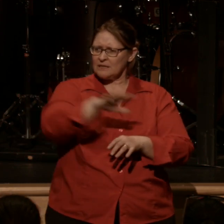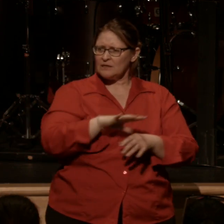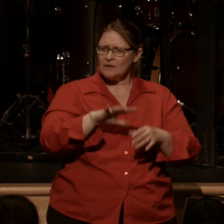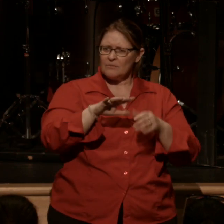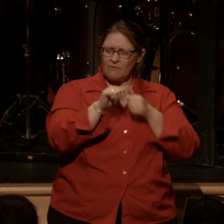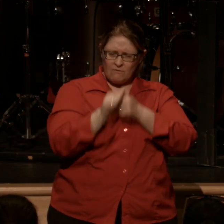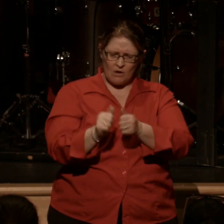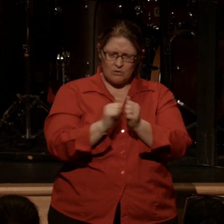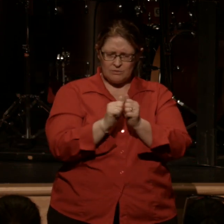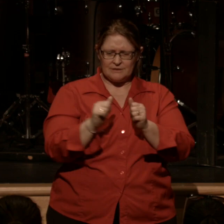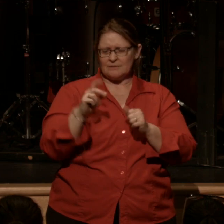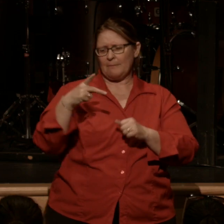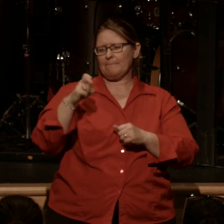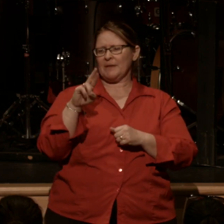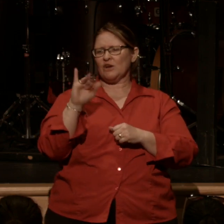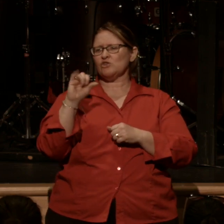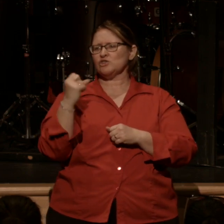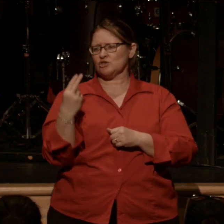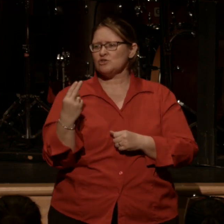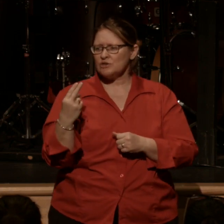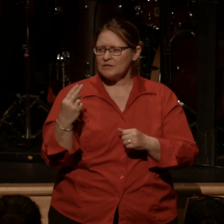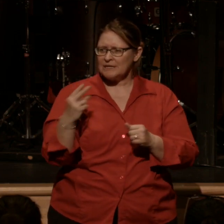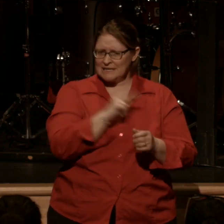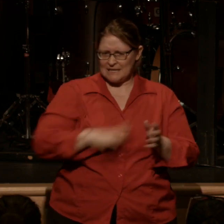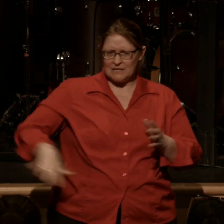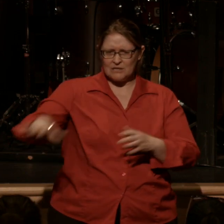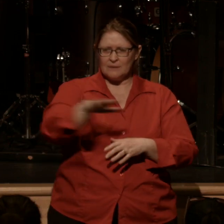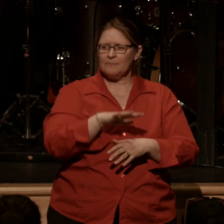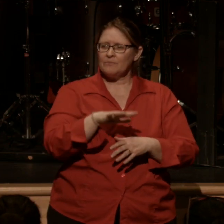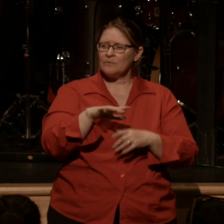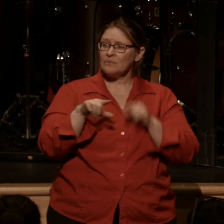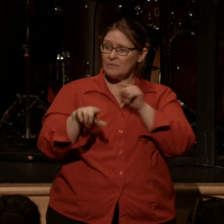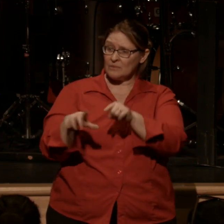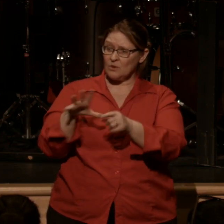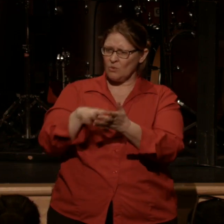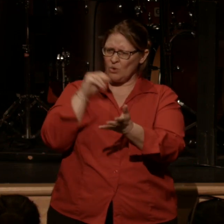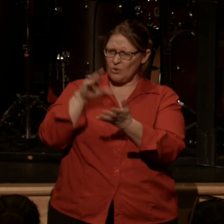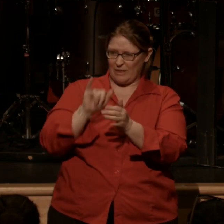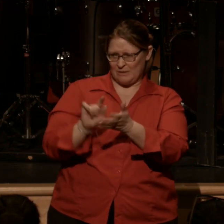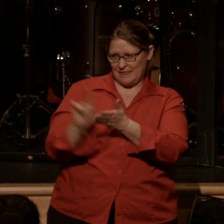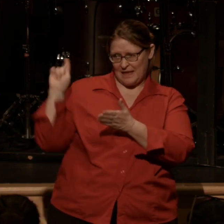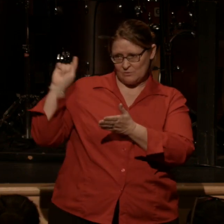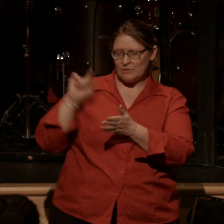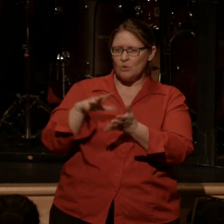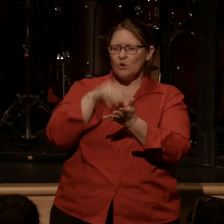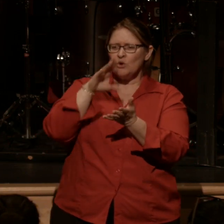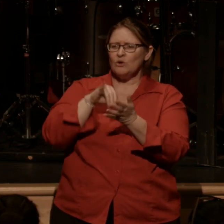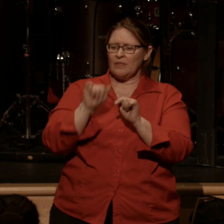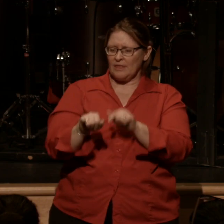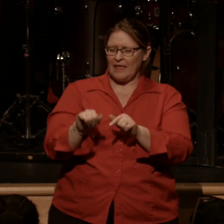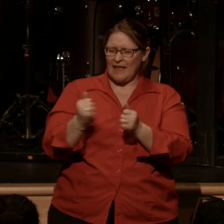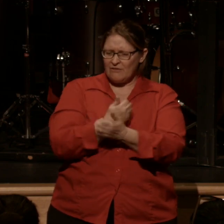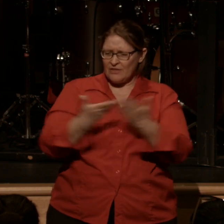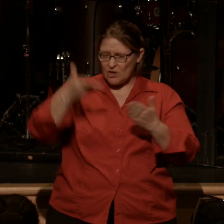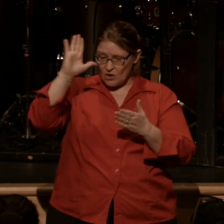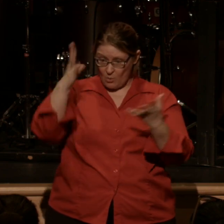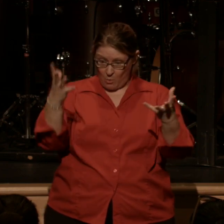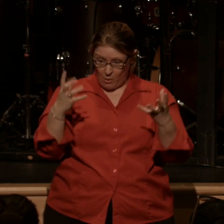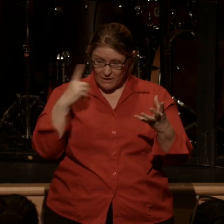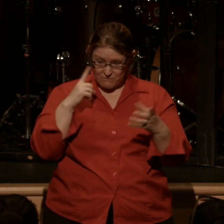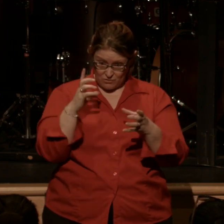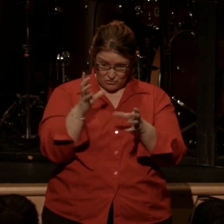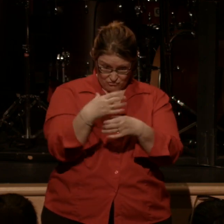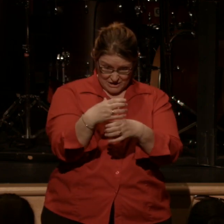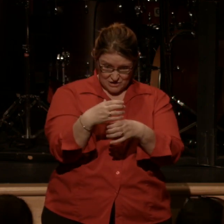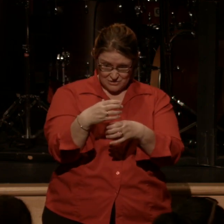the parish kingdom. That was last week. And in the parish kingdom, we learn how everything that God intended for creation was